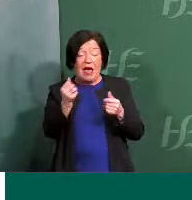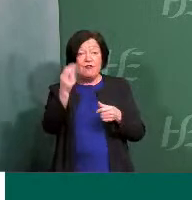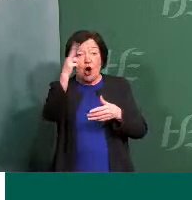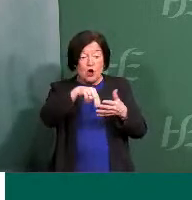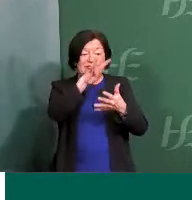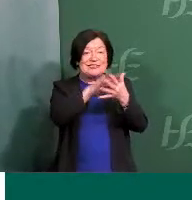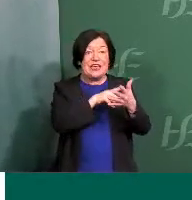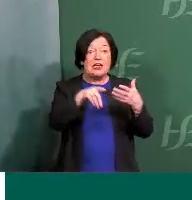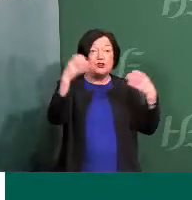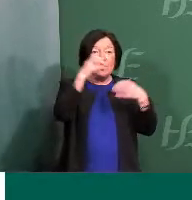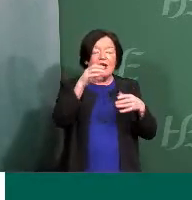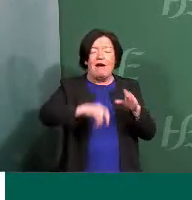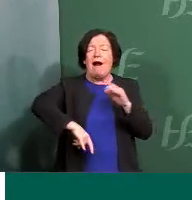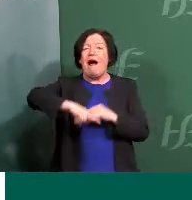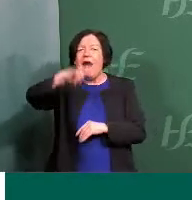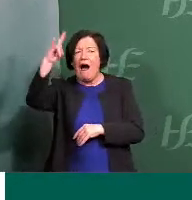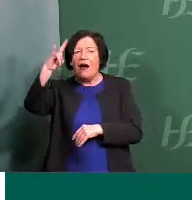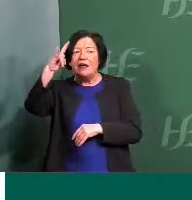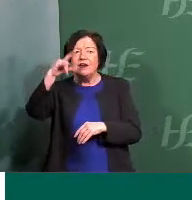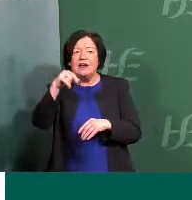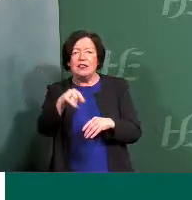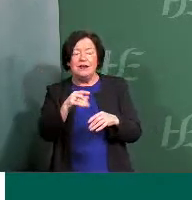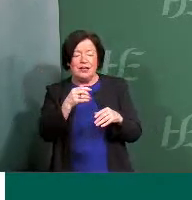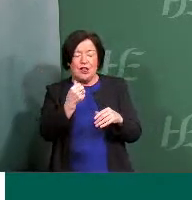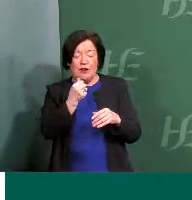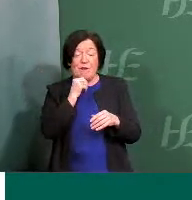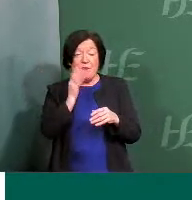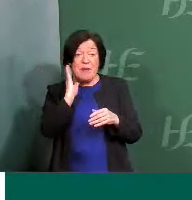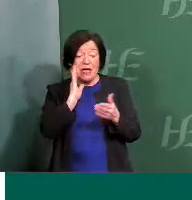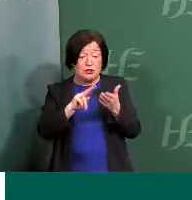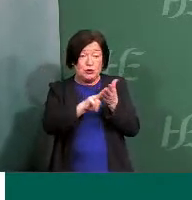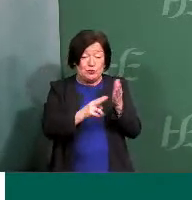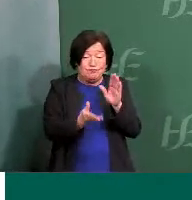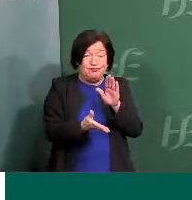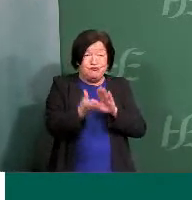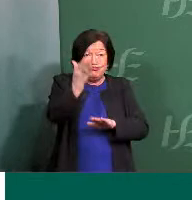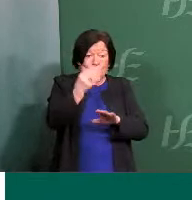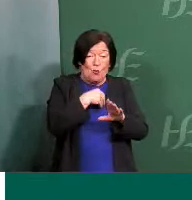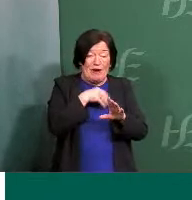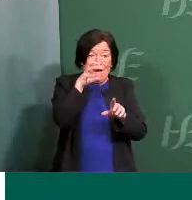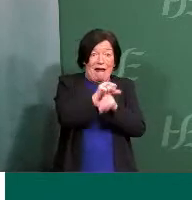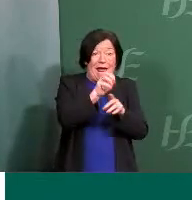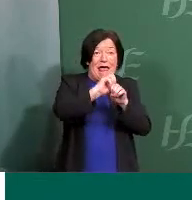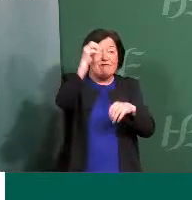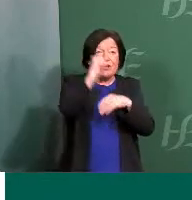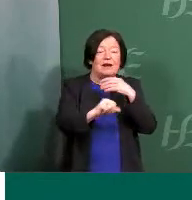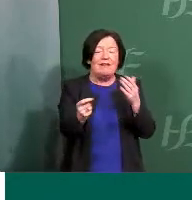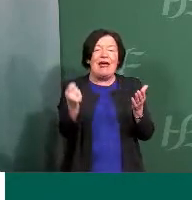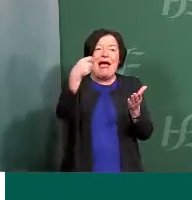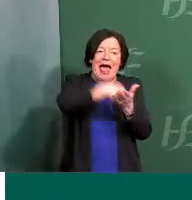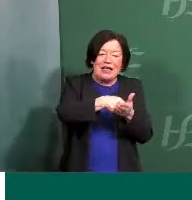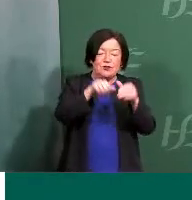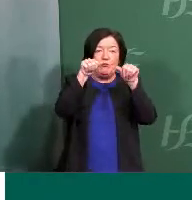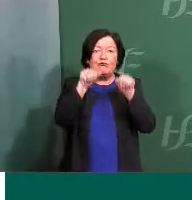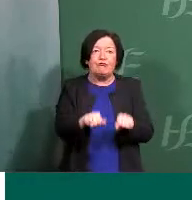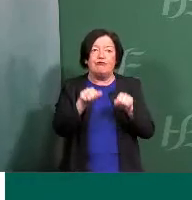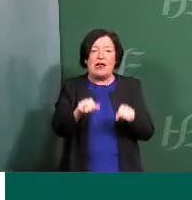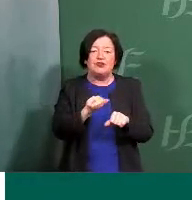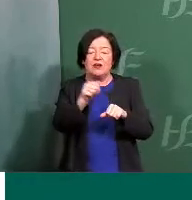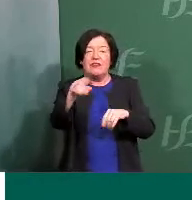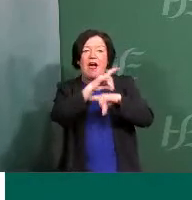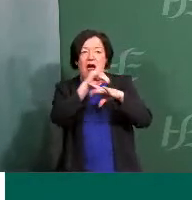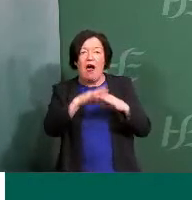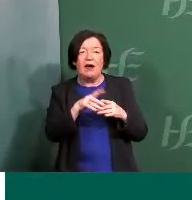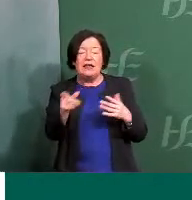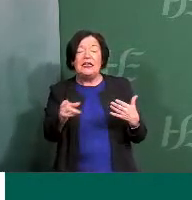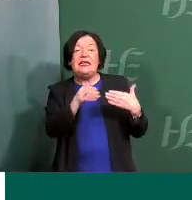unscheduled care and you have a high use of surge beds, and it's something we capture every day, that adds to the pressure in the site, and it certainly gives